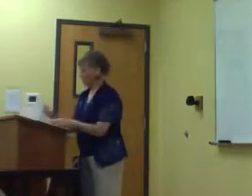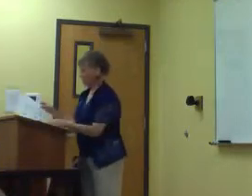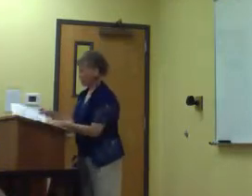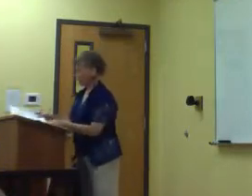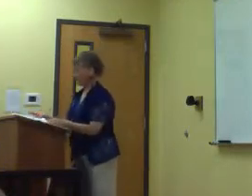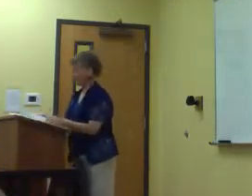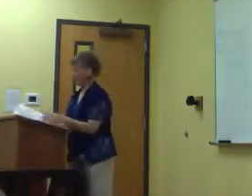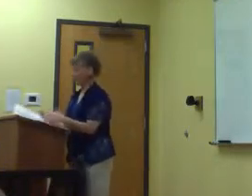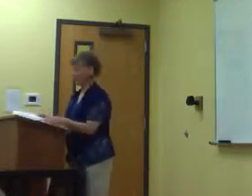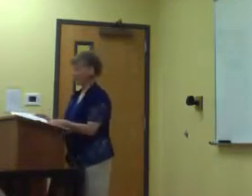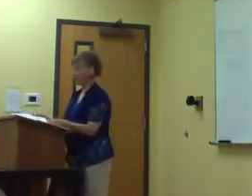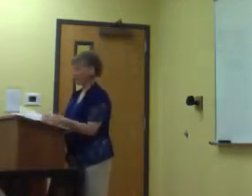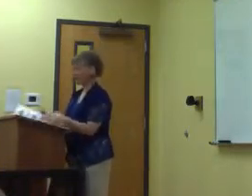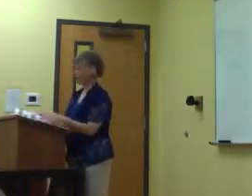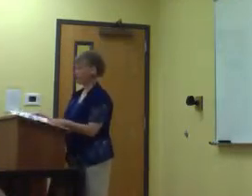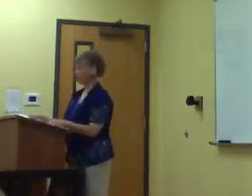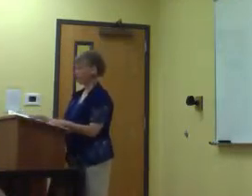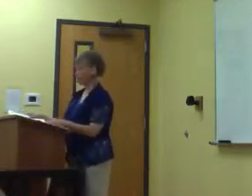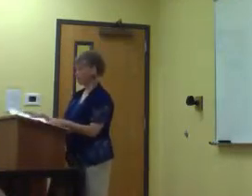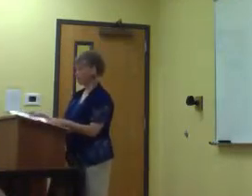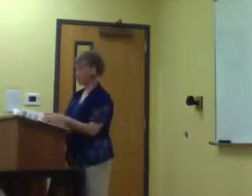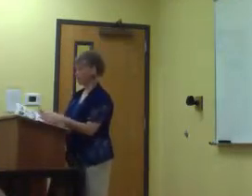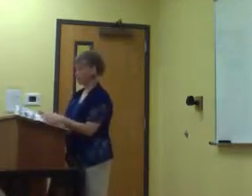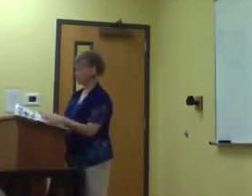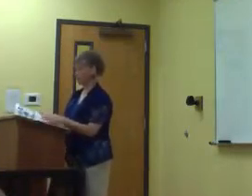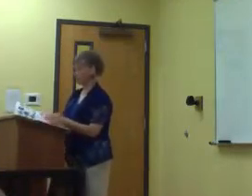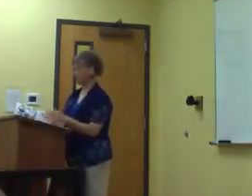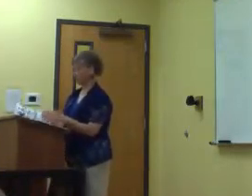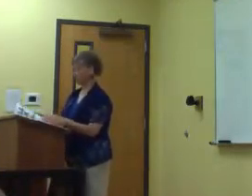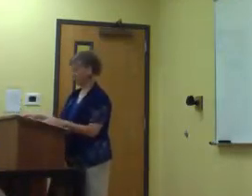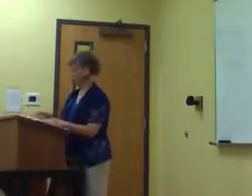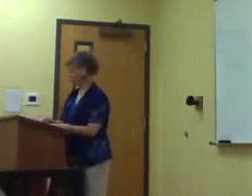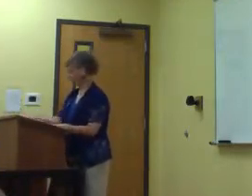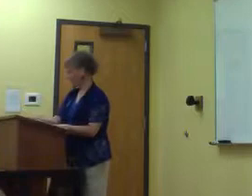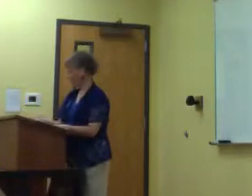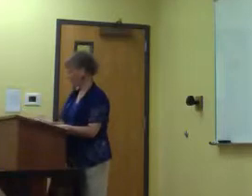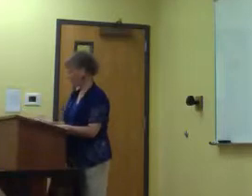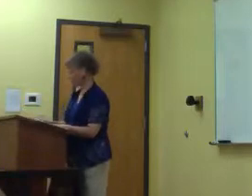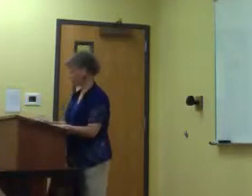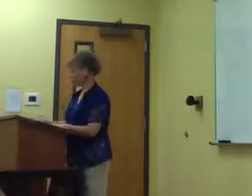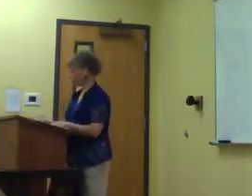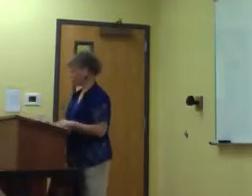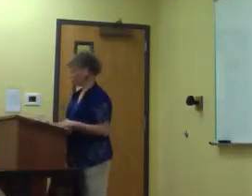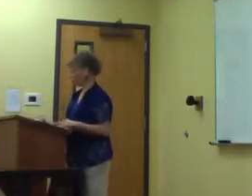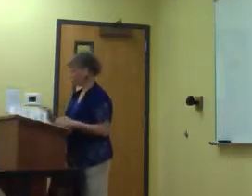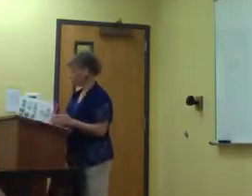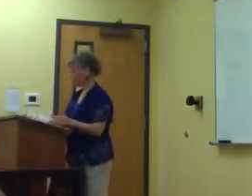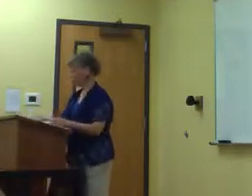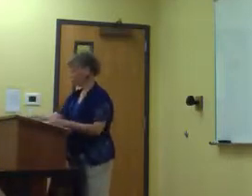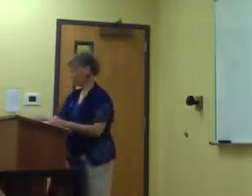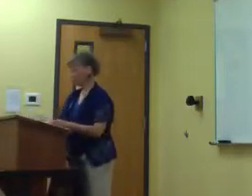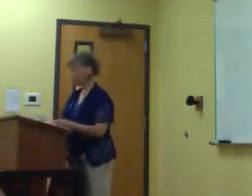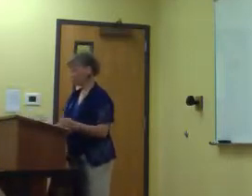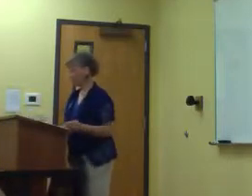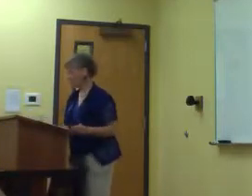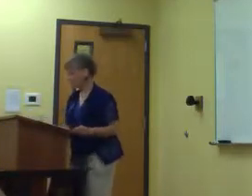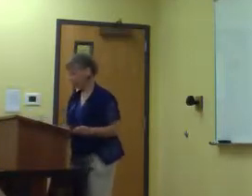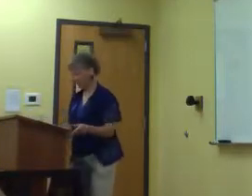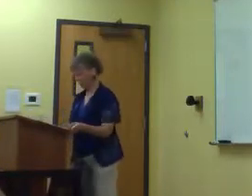Okay, let's go to your vocab. Oh, let me just throw something out, make sure